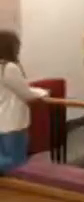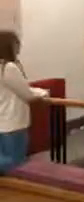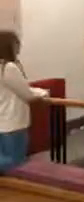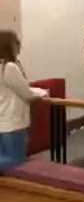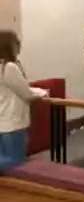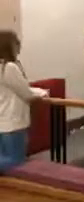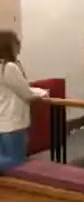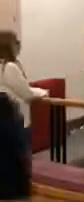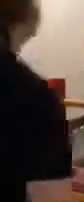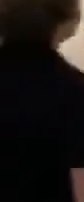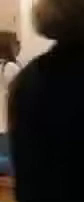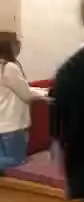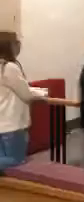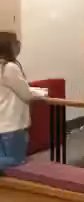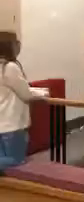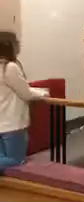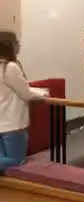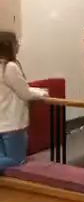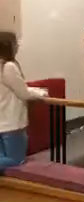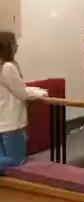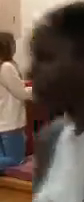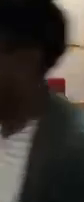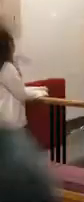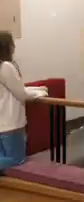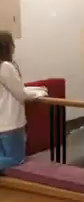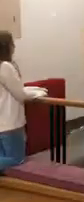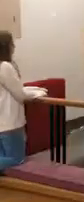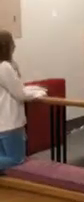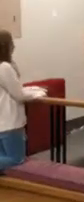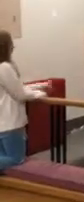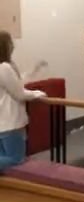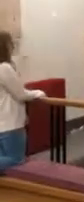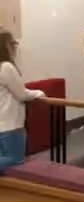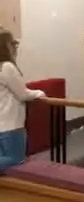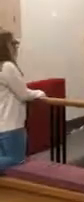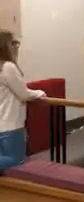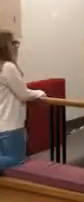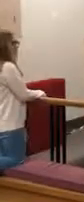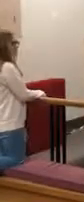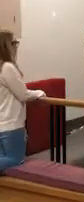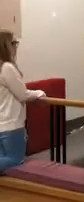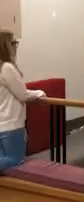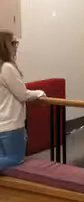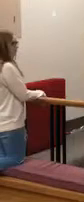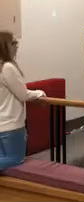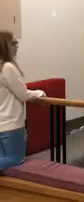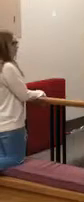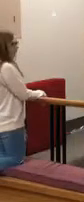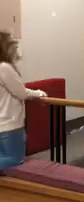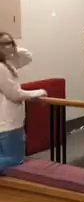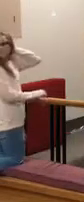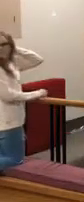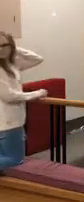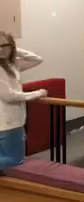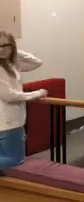This crowd's getting better as I get to the end here. Right down there. He is risen. Take and eat.